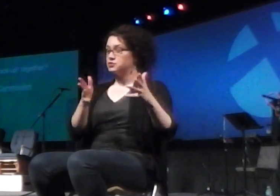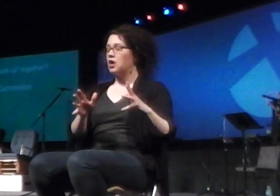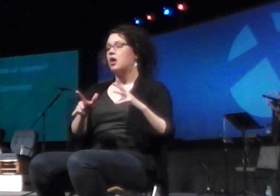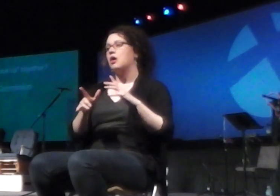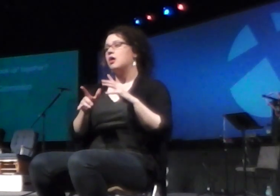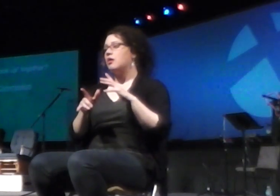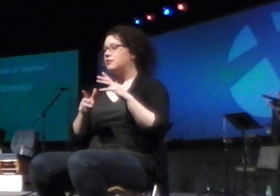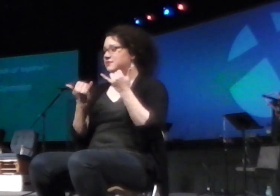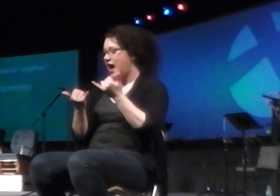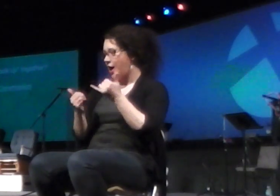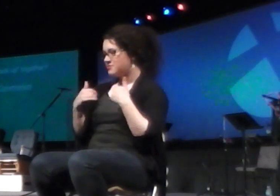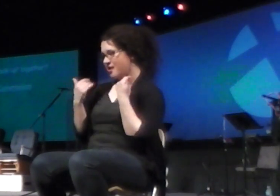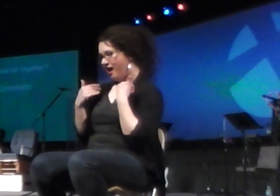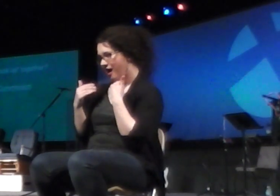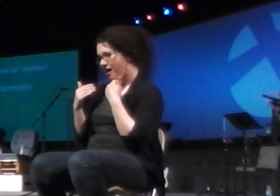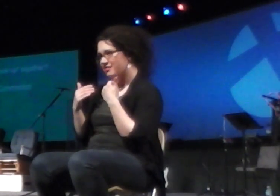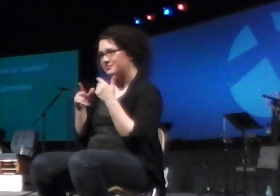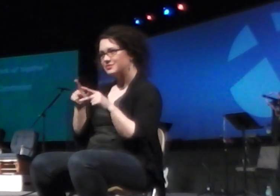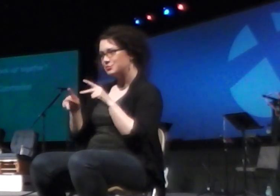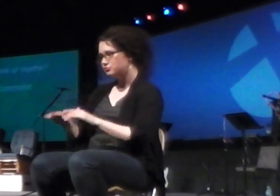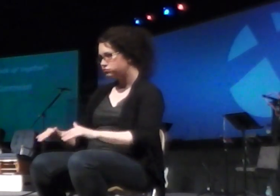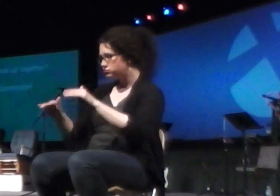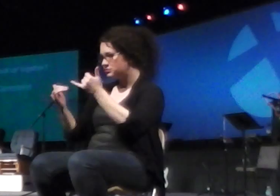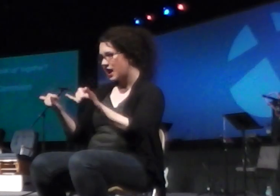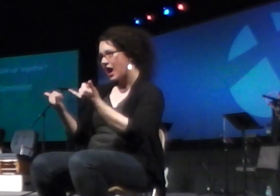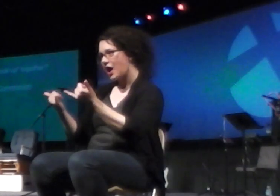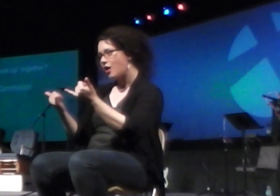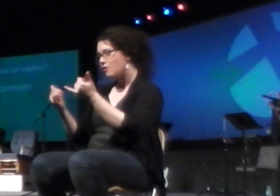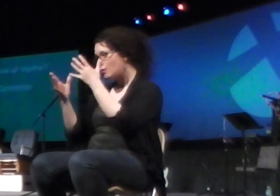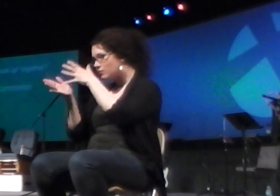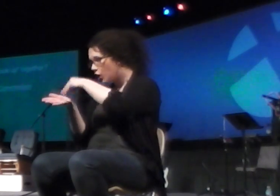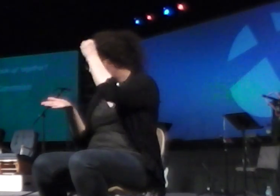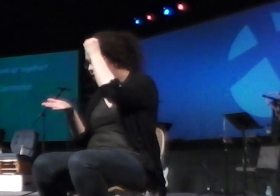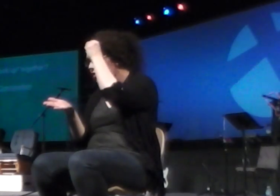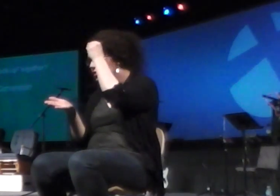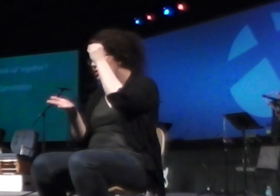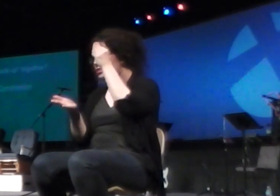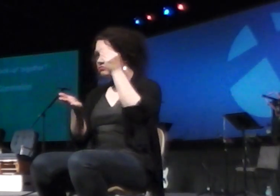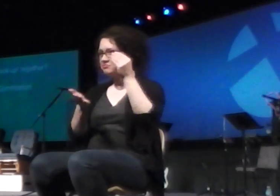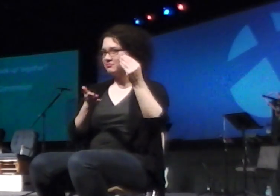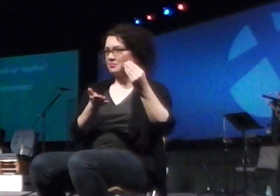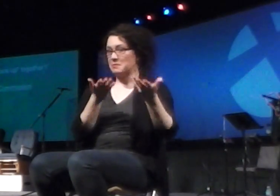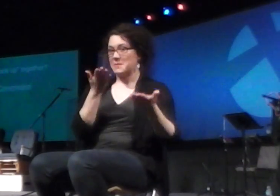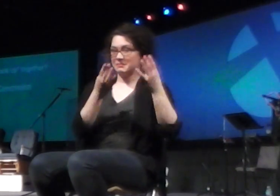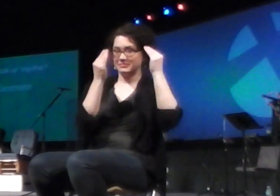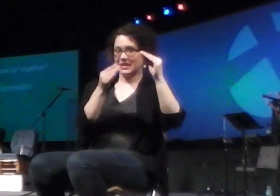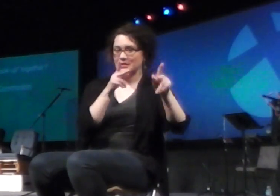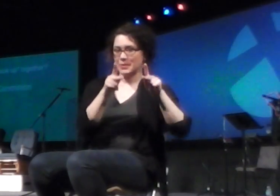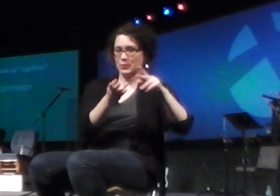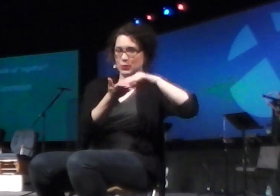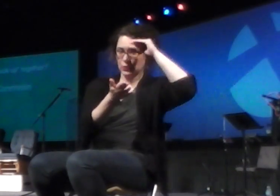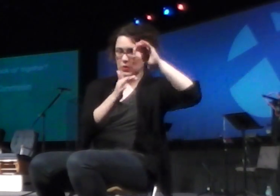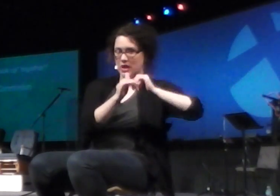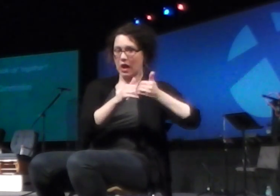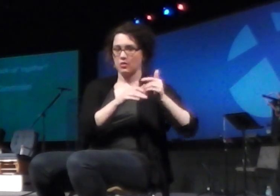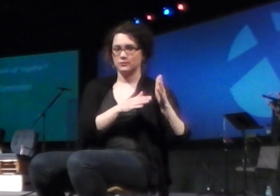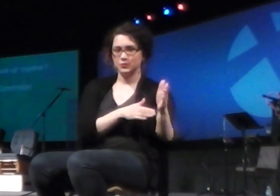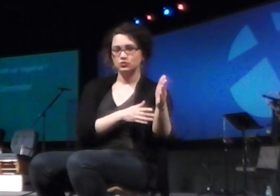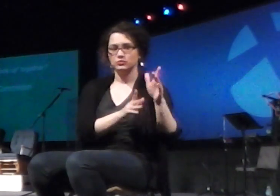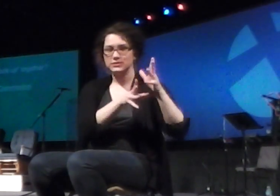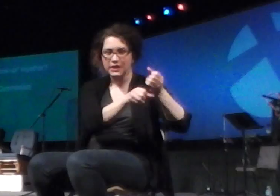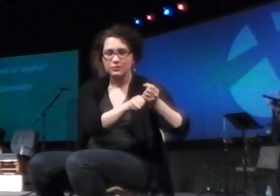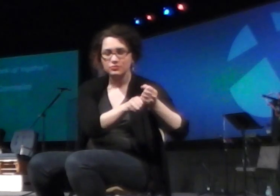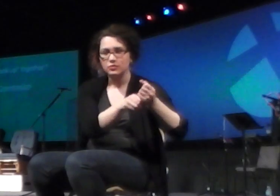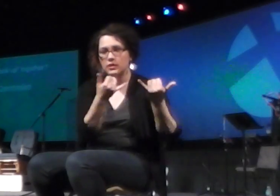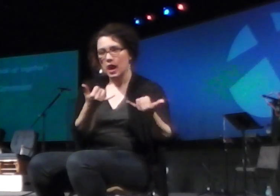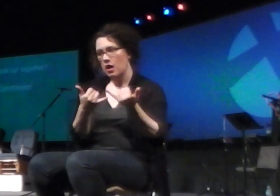younger generation catch a fish and learn how to fish. Helping the younger generation learn how to hear the voice of God for them and go after it. So